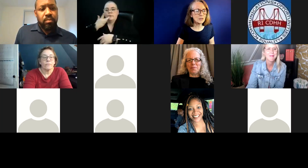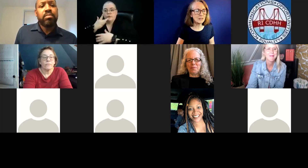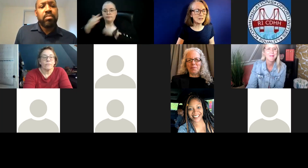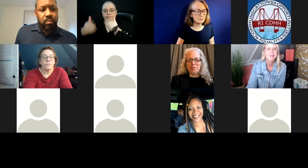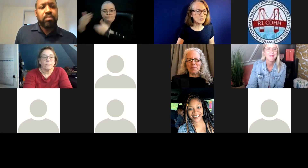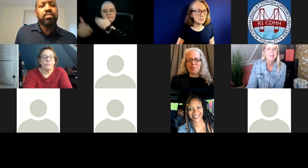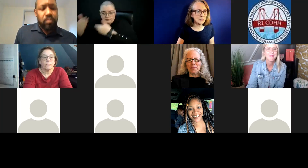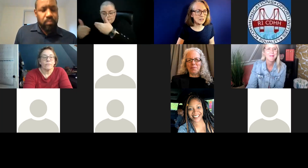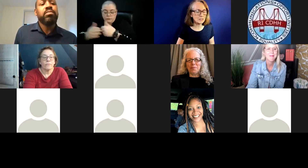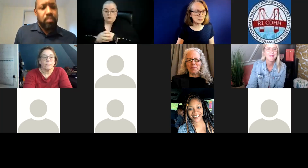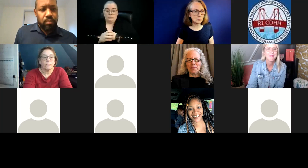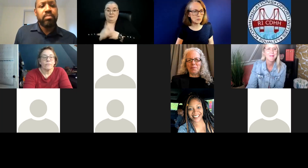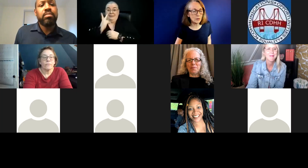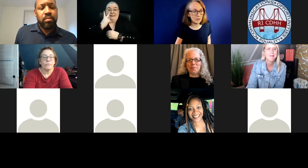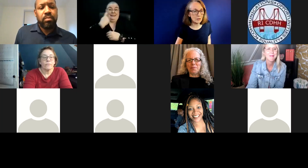have communication access for one another.